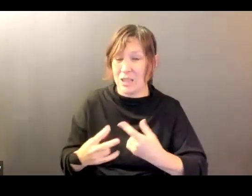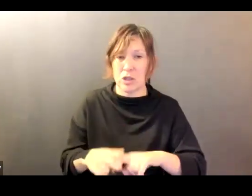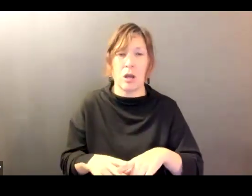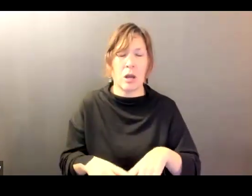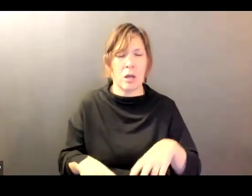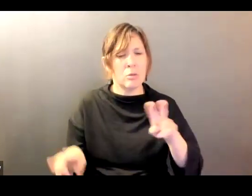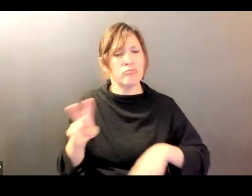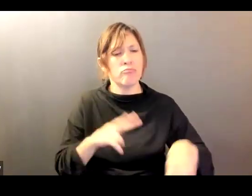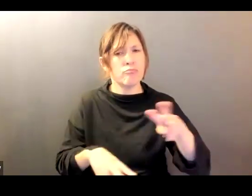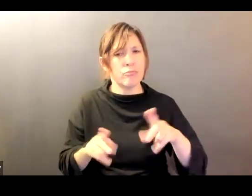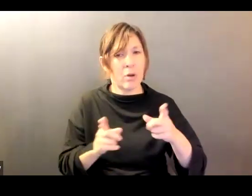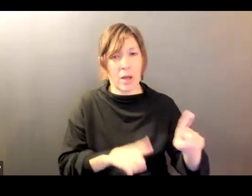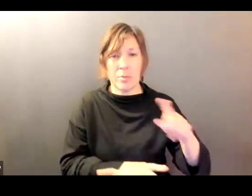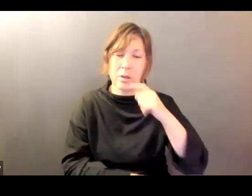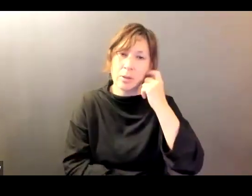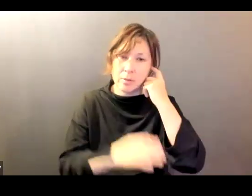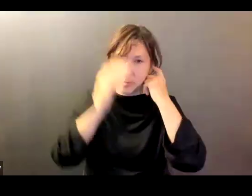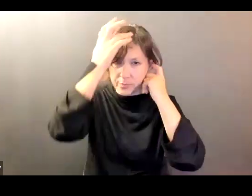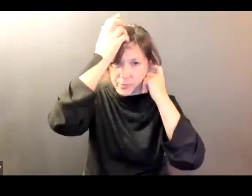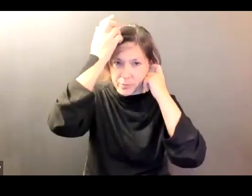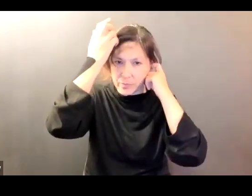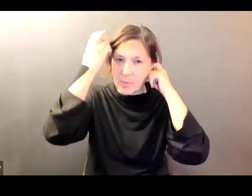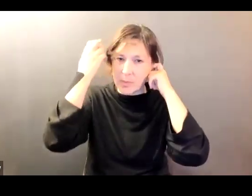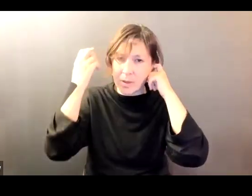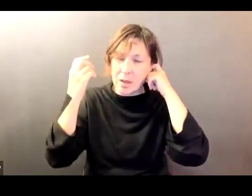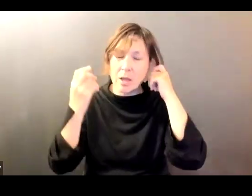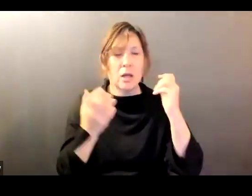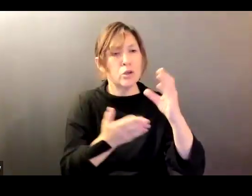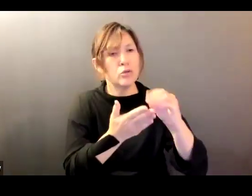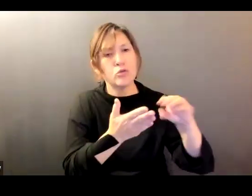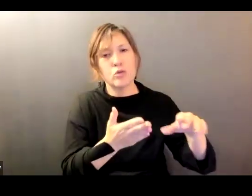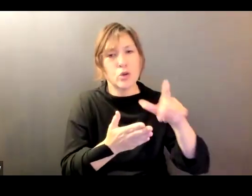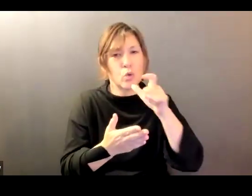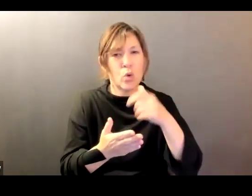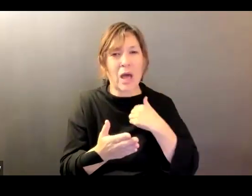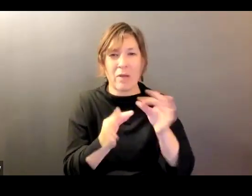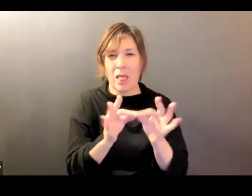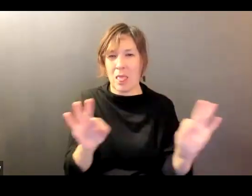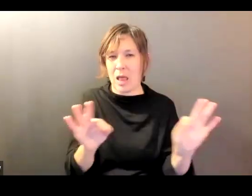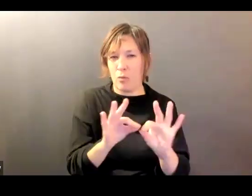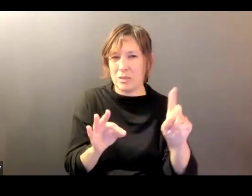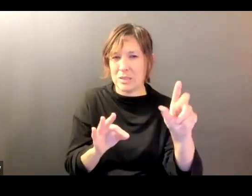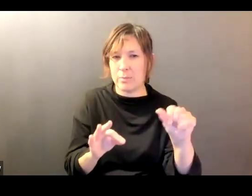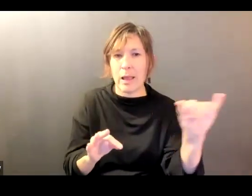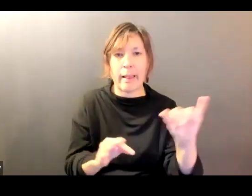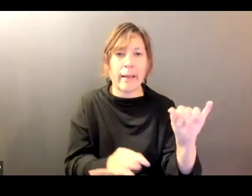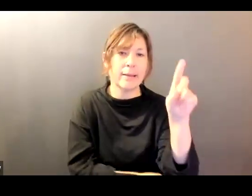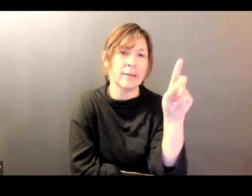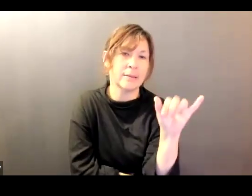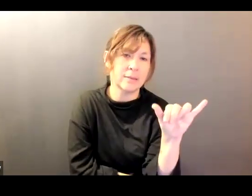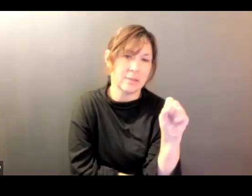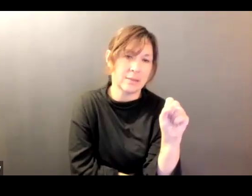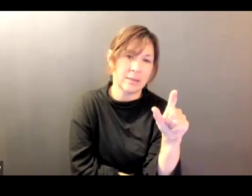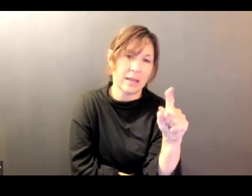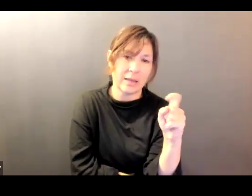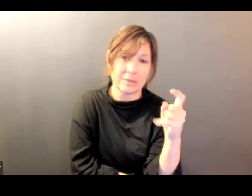happening in for our kids who have language-based disabilities, dyslexia, things like that. And we're working with our partners at